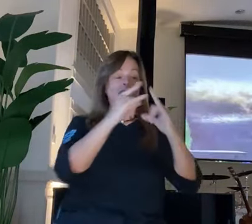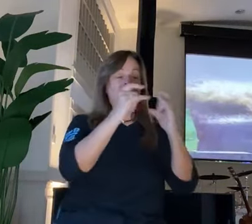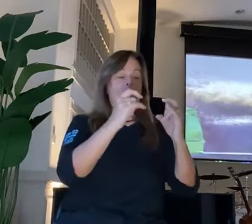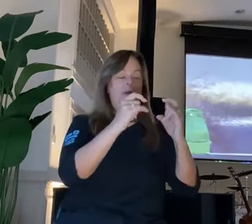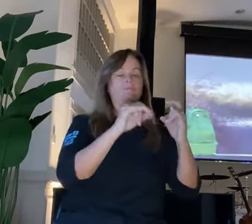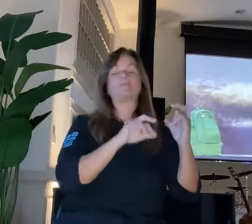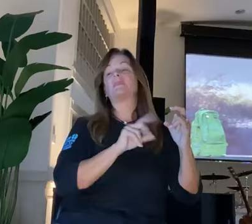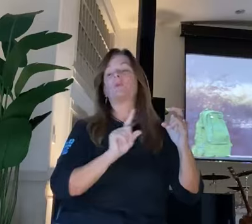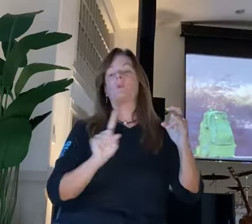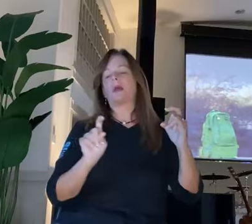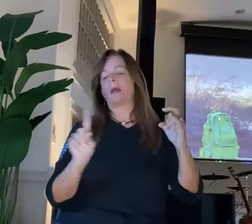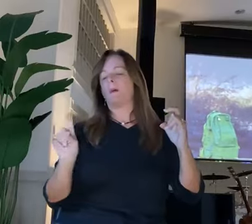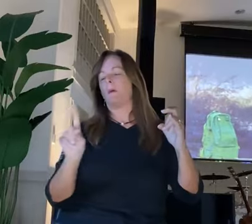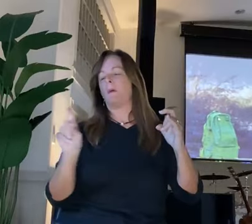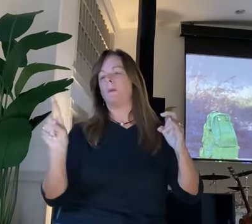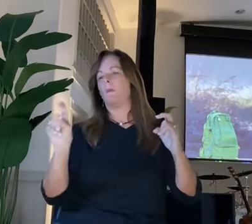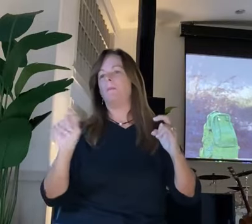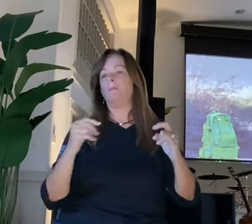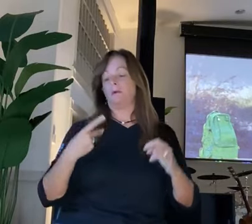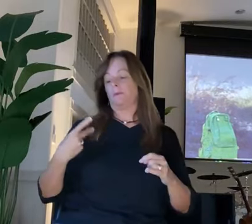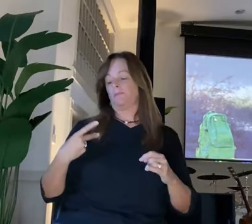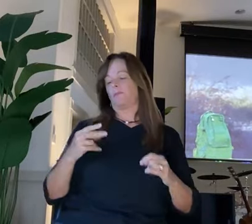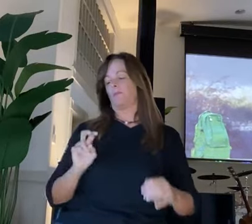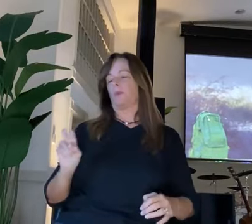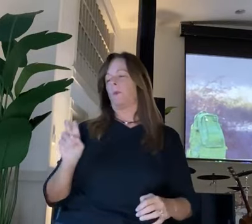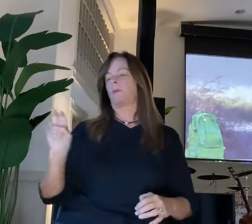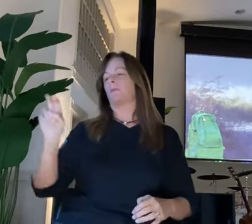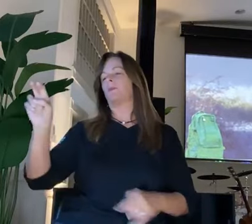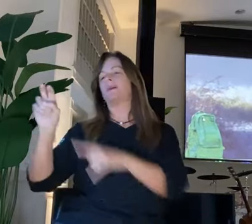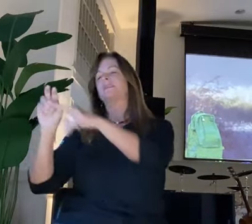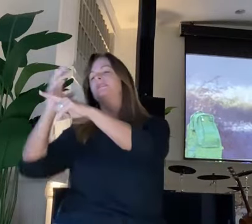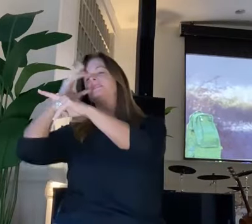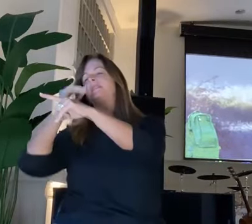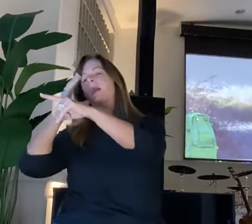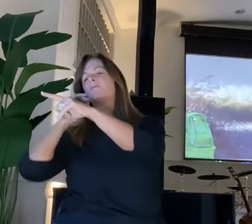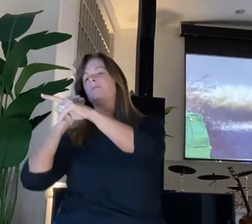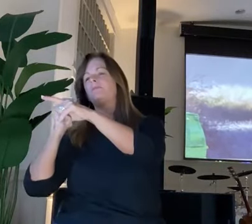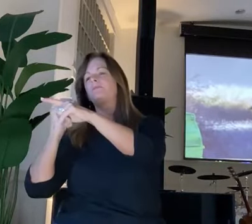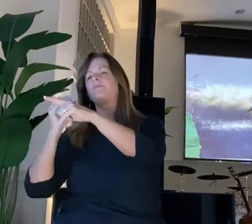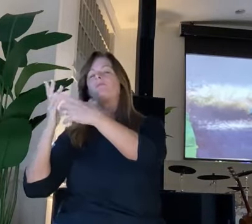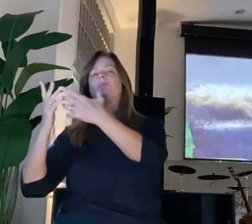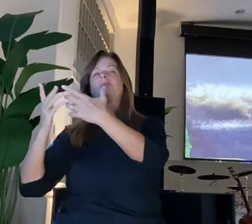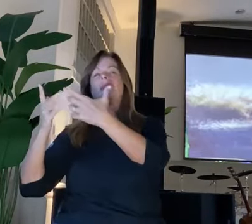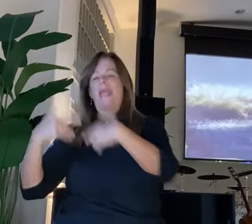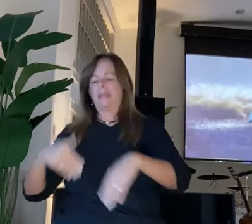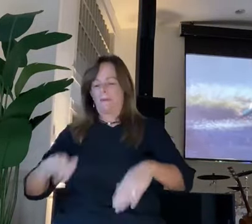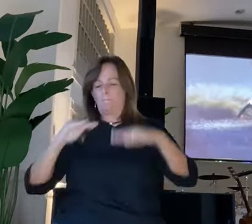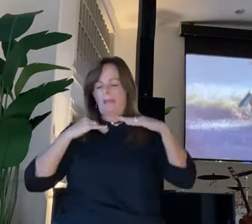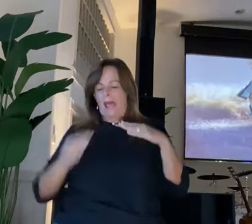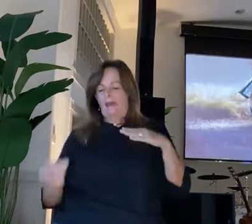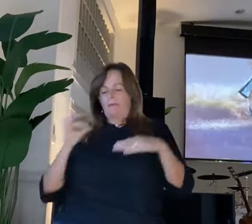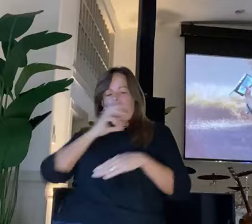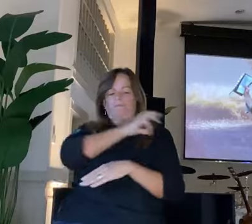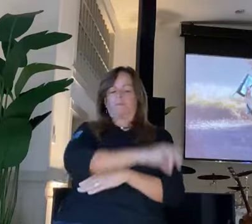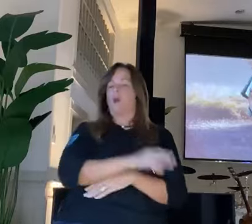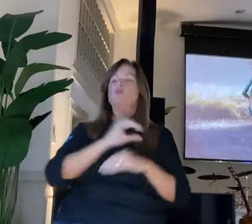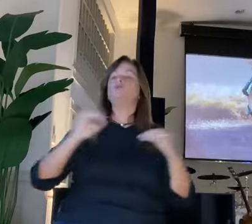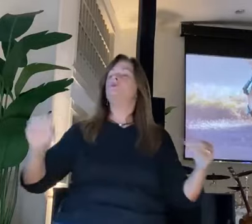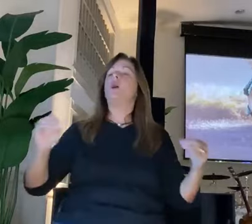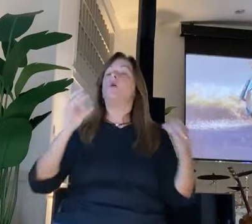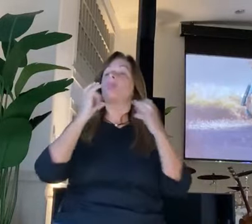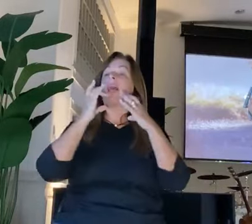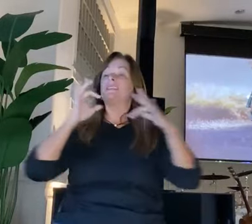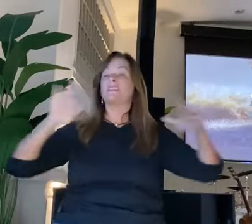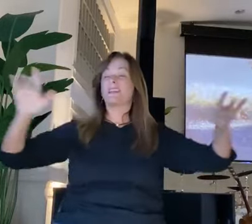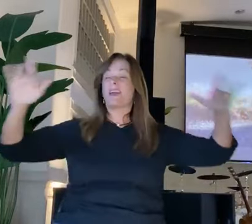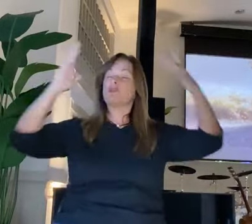and we headed up into the mountains and we slept on sleeping bags out over the stars. And there wasn't any lights anywhere except from the heavens.